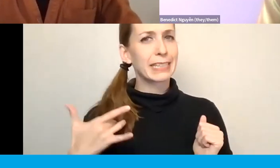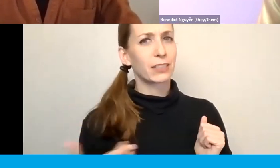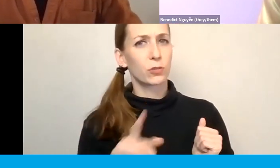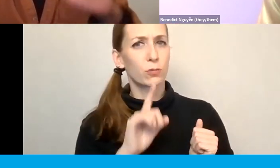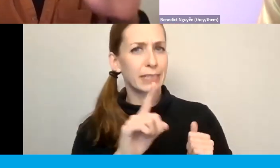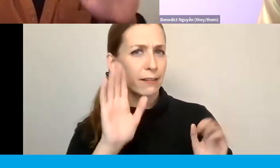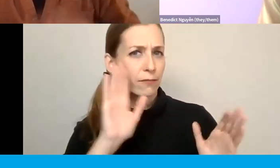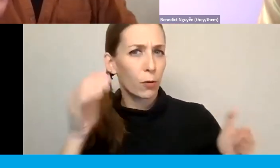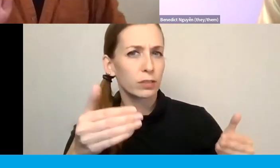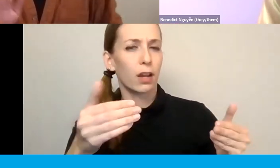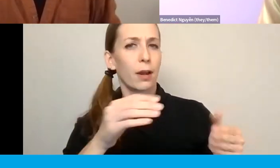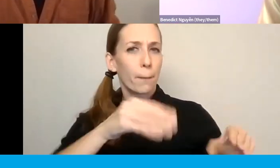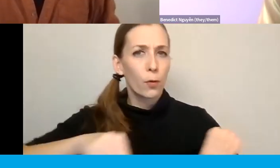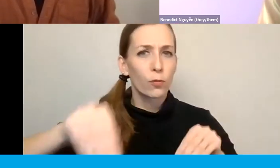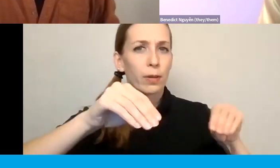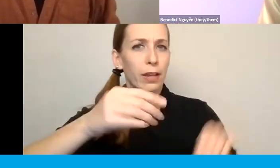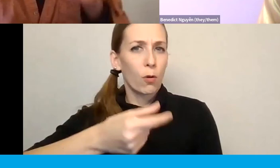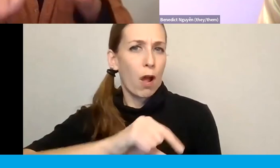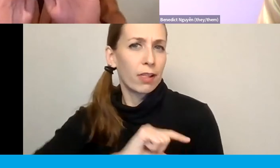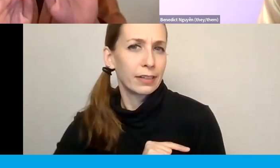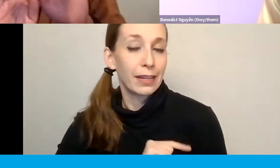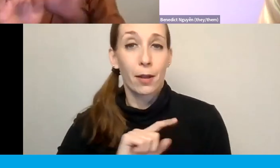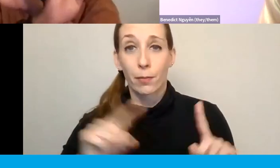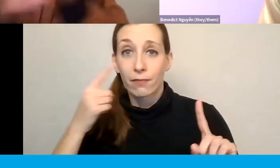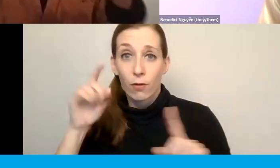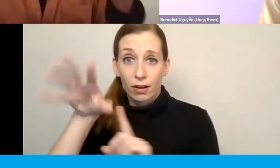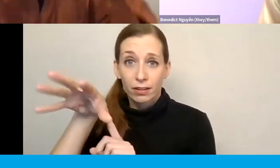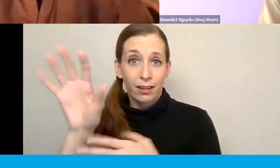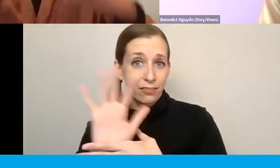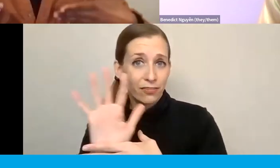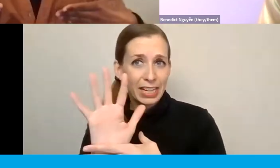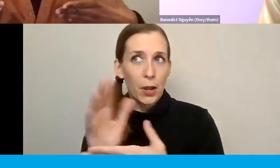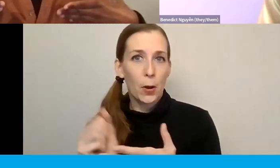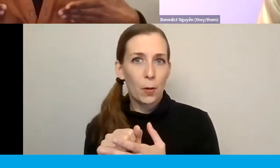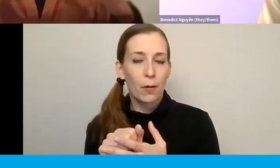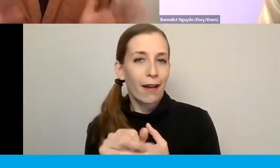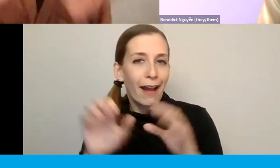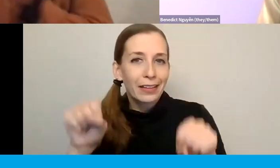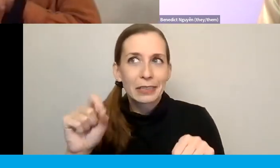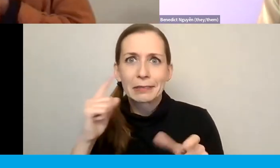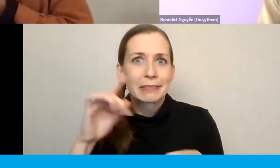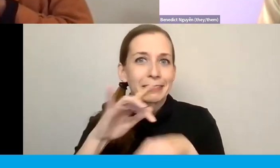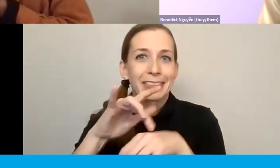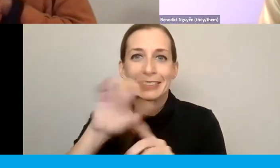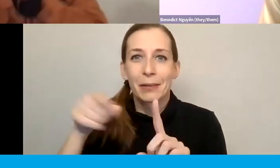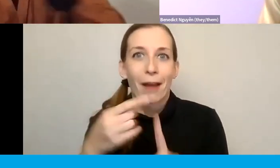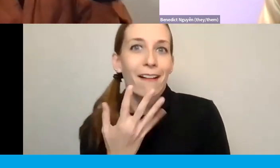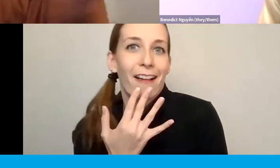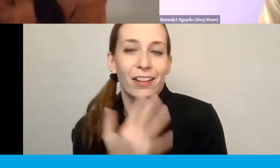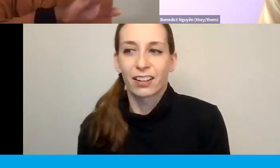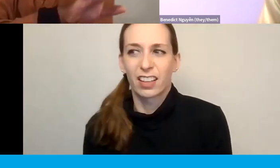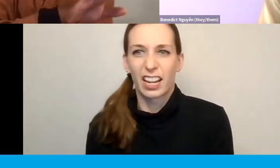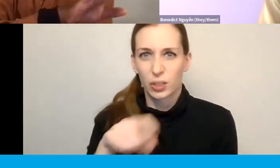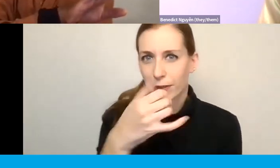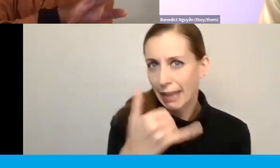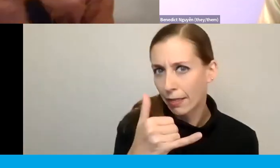to me choosing, is it yellow or is it purple? Does it start right like with the original shot, and then does it go to animation, or is it